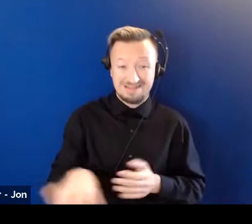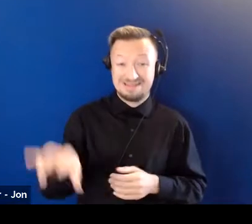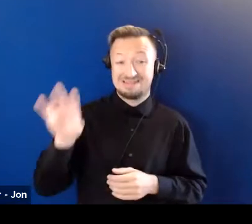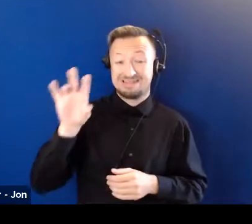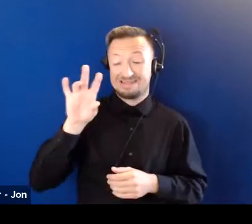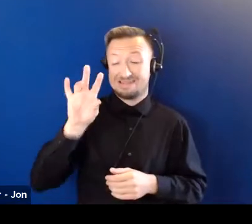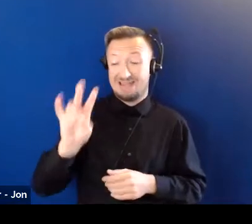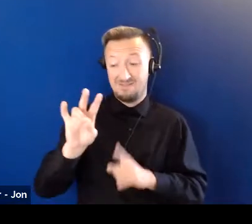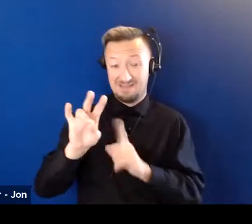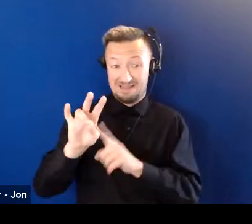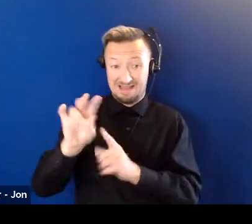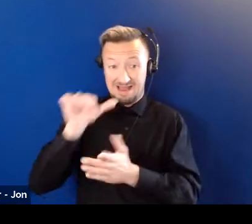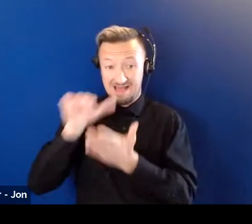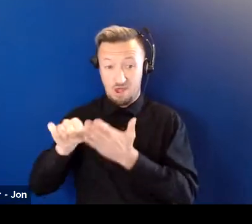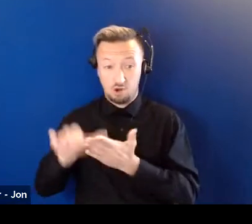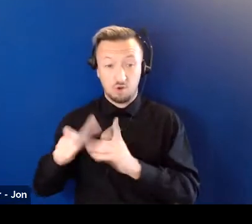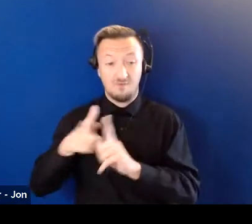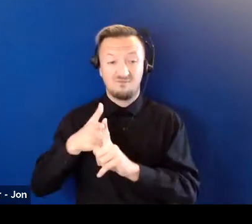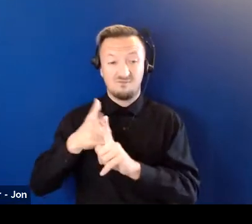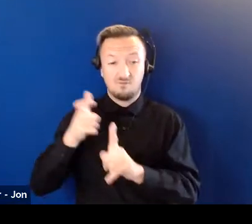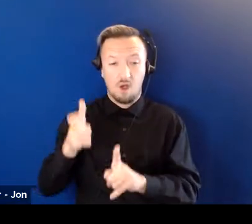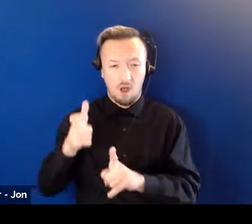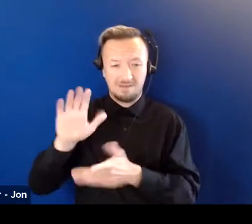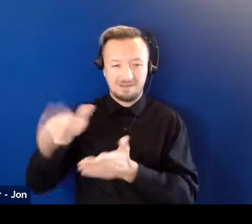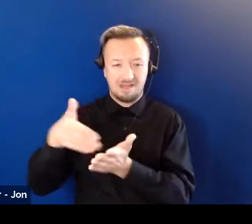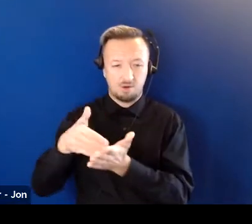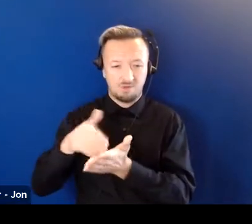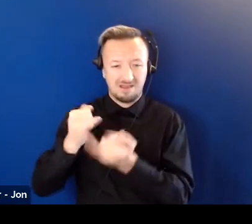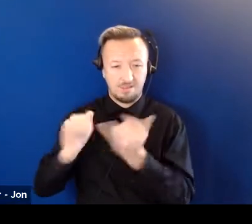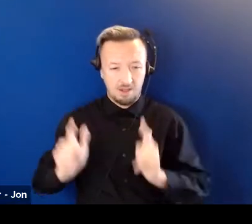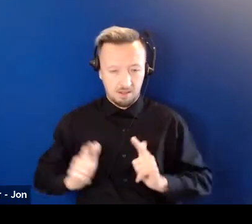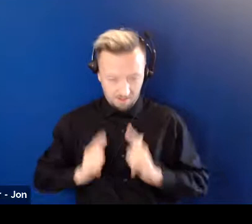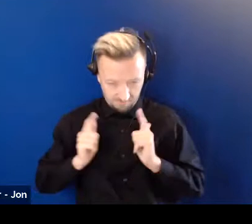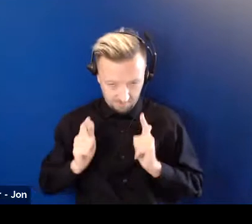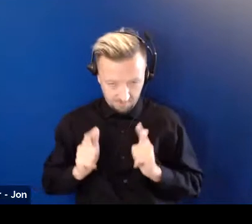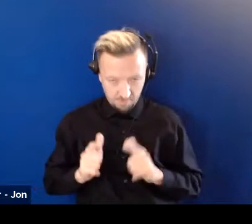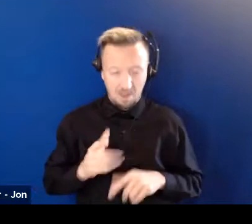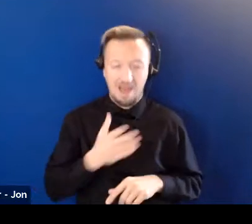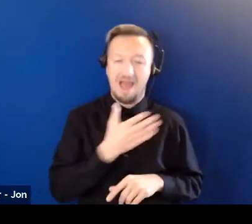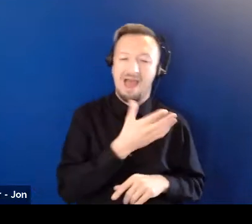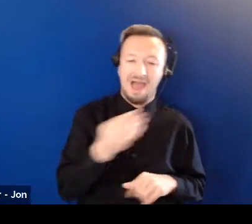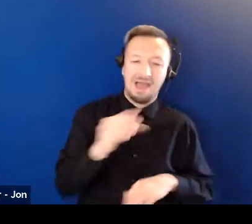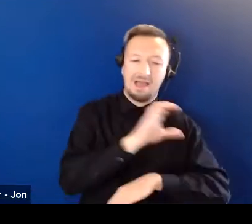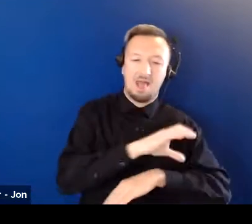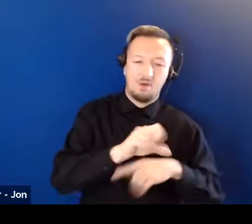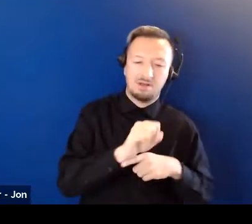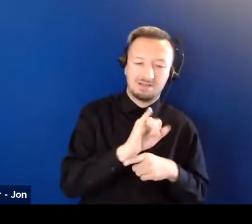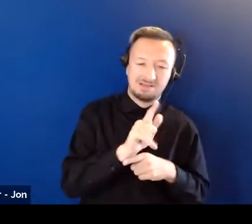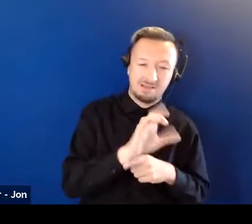from Centers for Independent Living. And of course, another letter was from the Colorado Silk. And it was